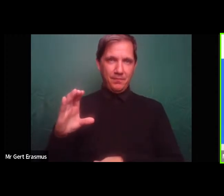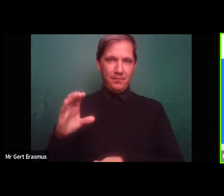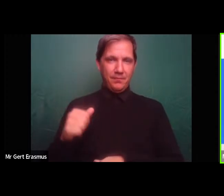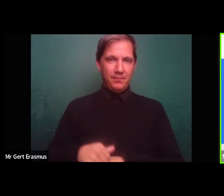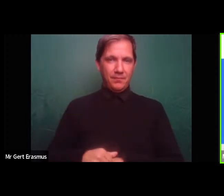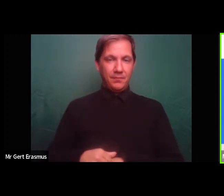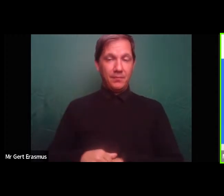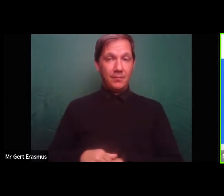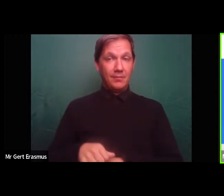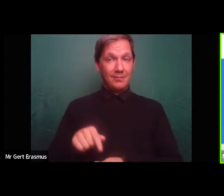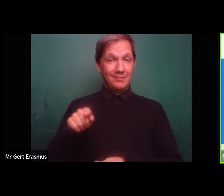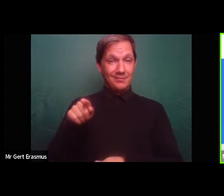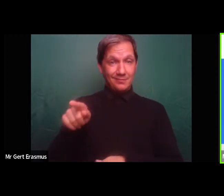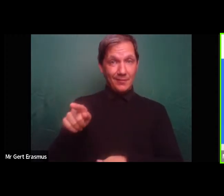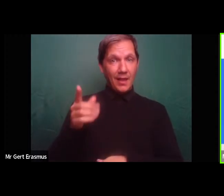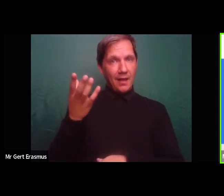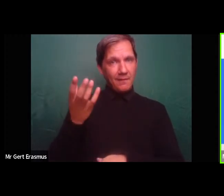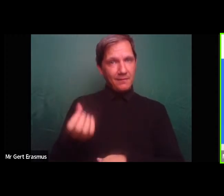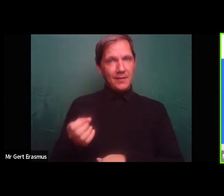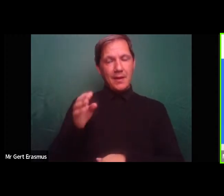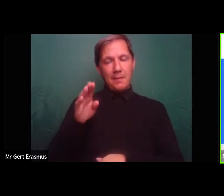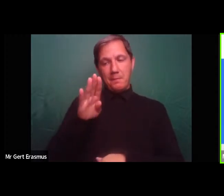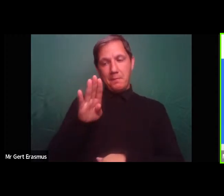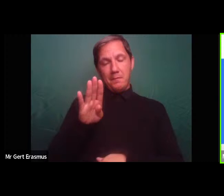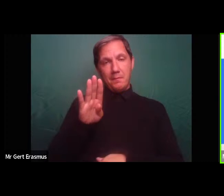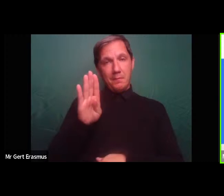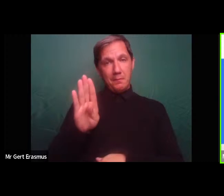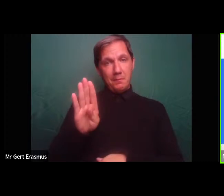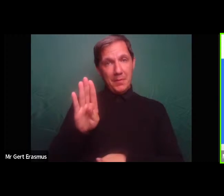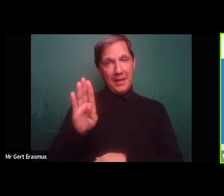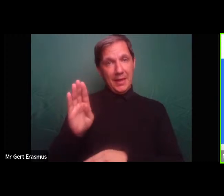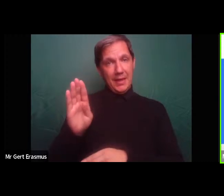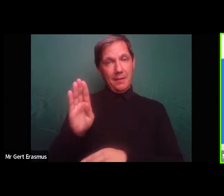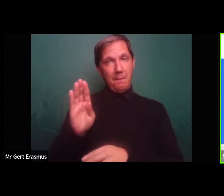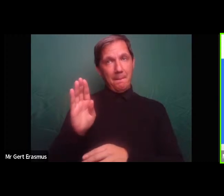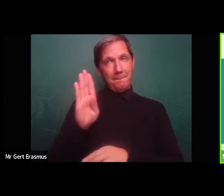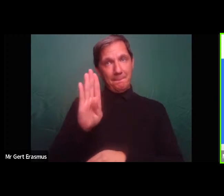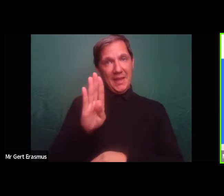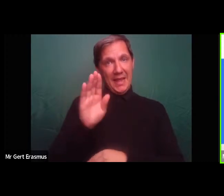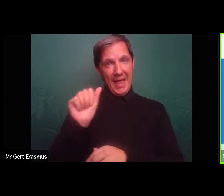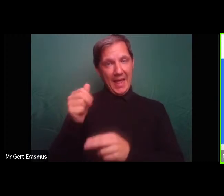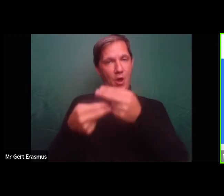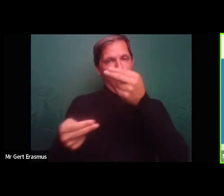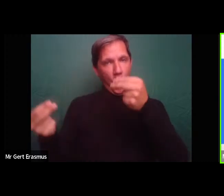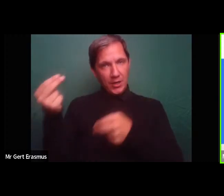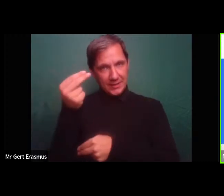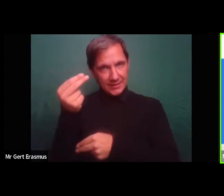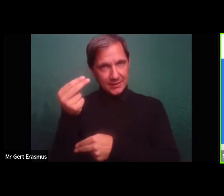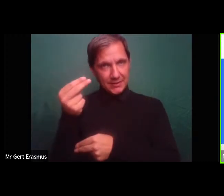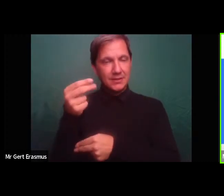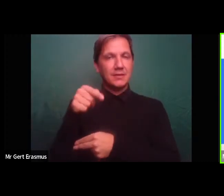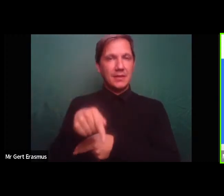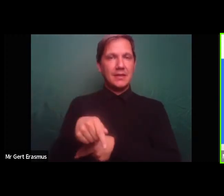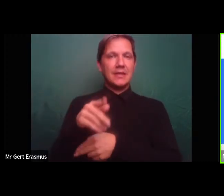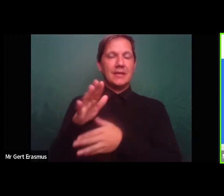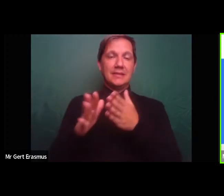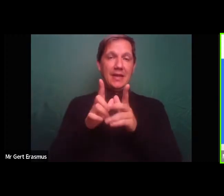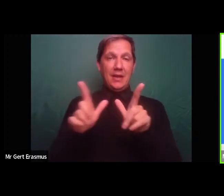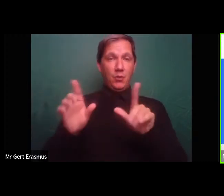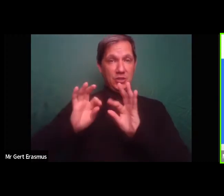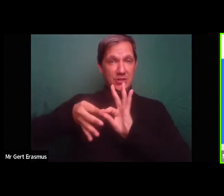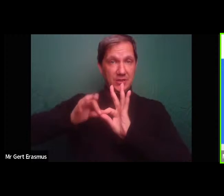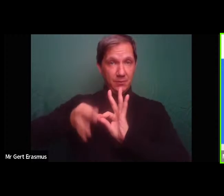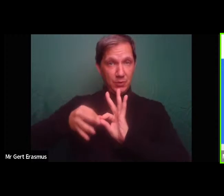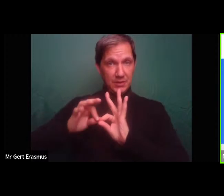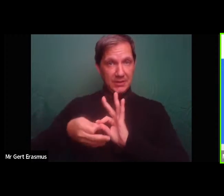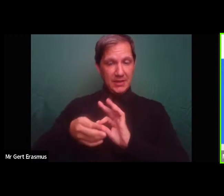She holds a bachelor honors degree and a national diploma in sign language interpreting